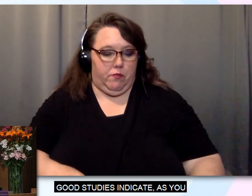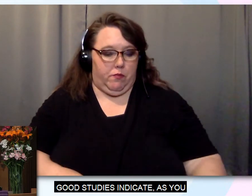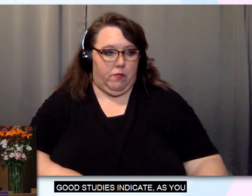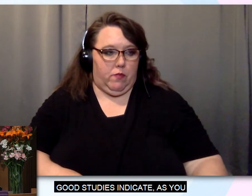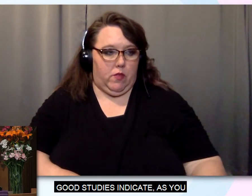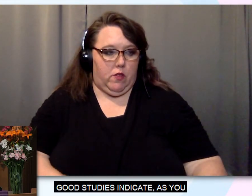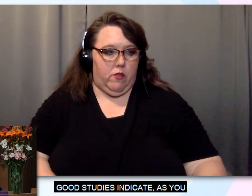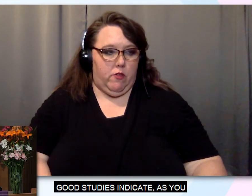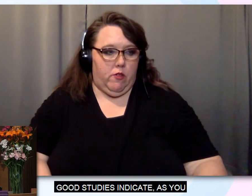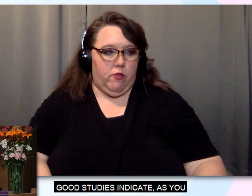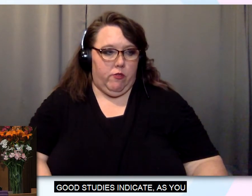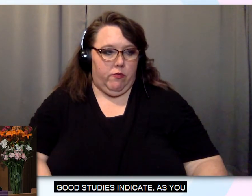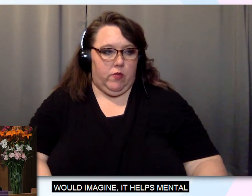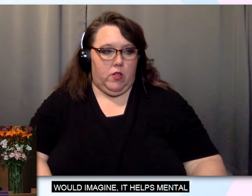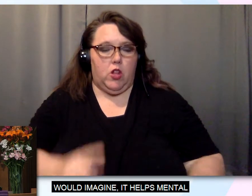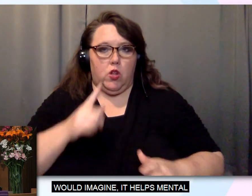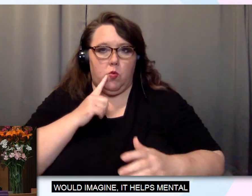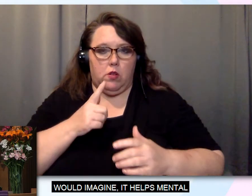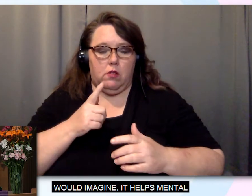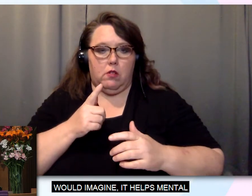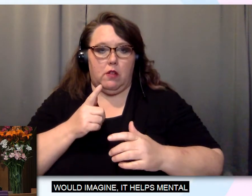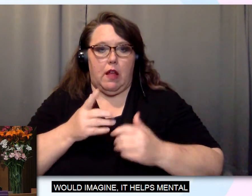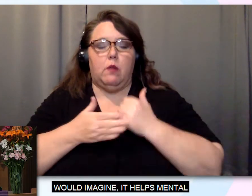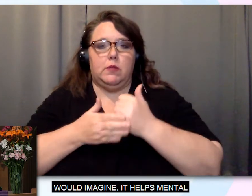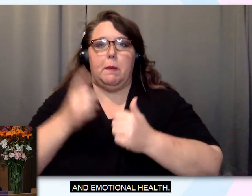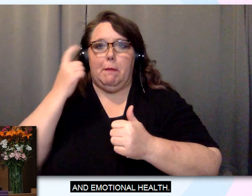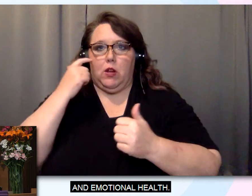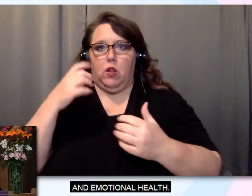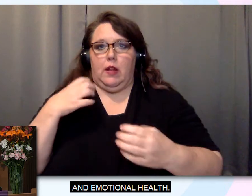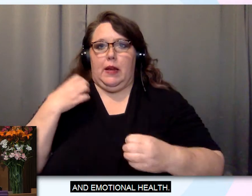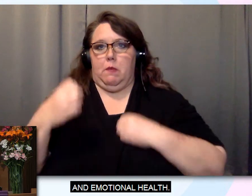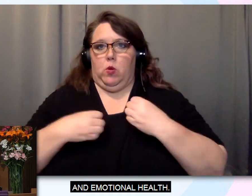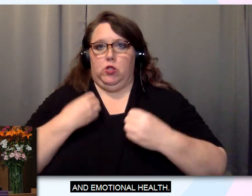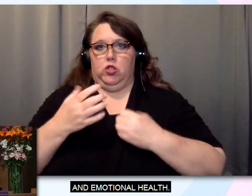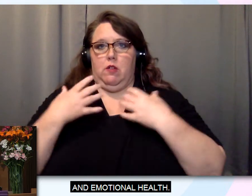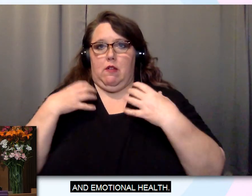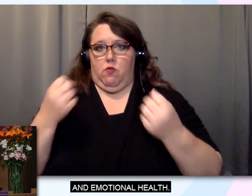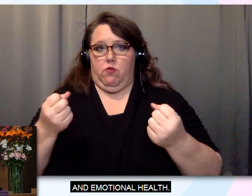indicate, as you would imagine, it helps mental and emotional health.